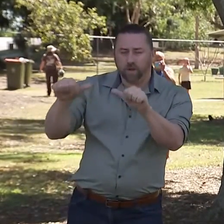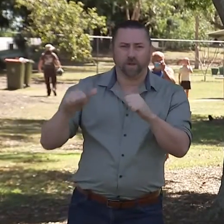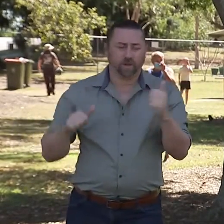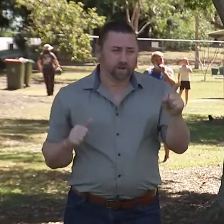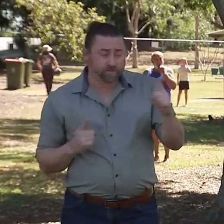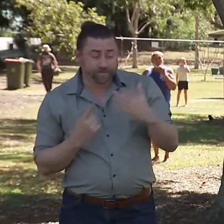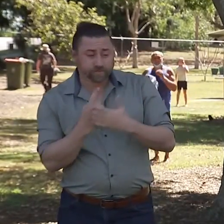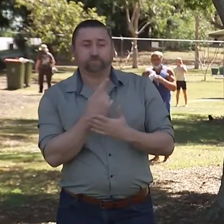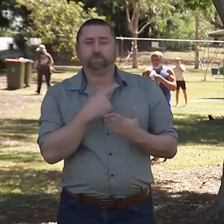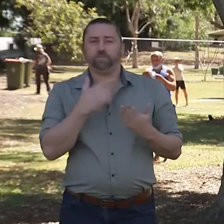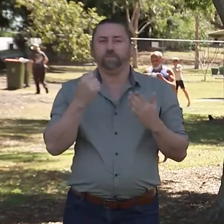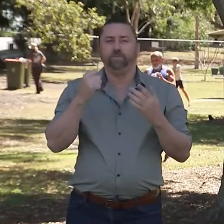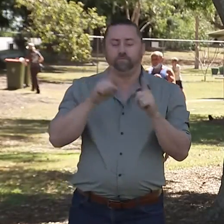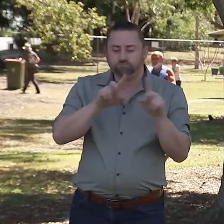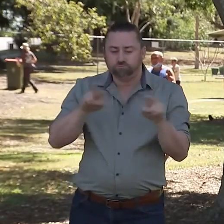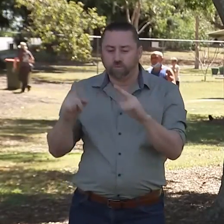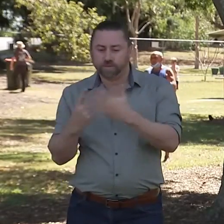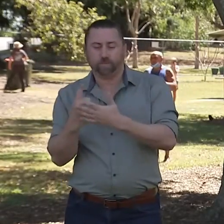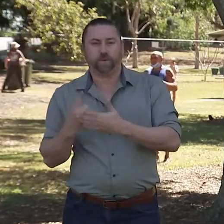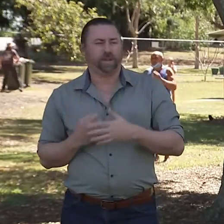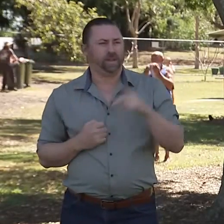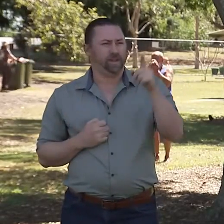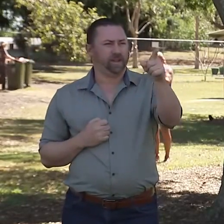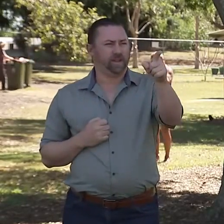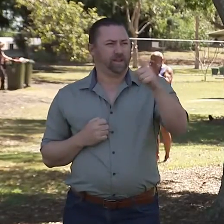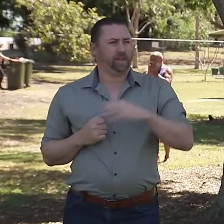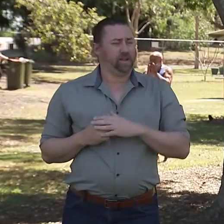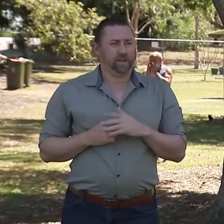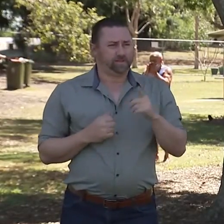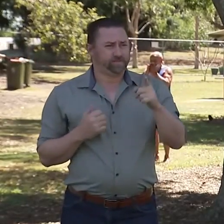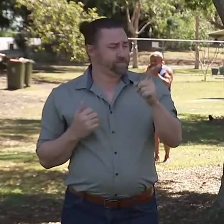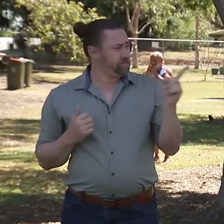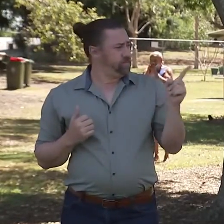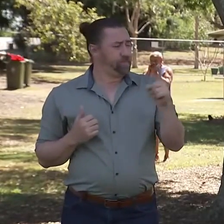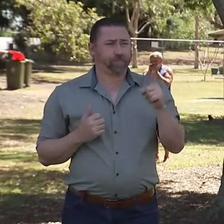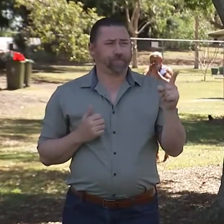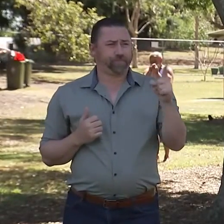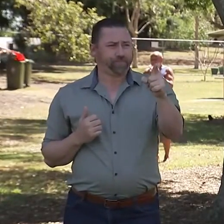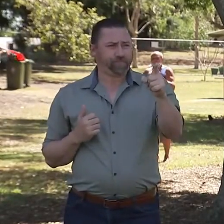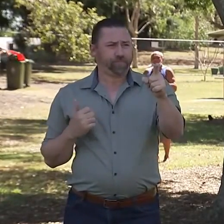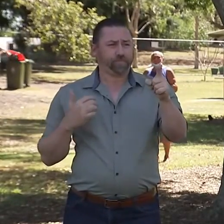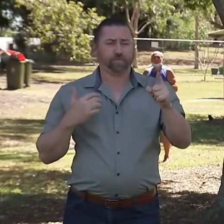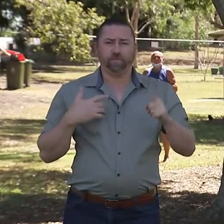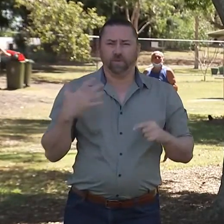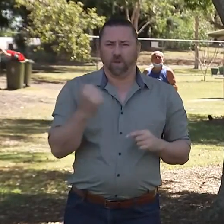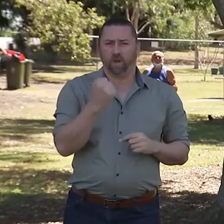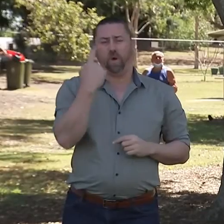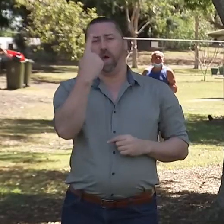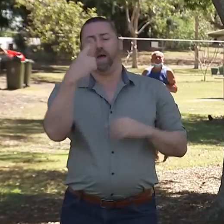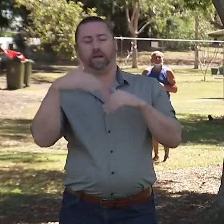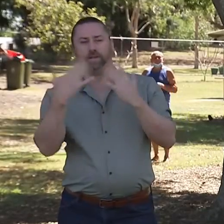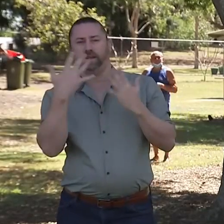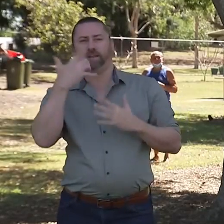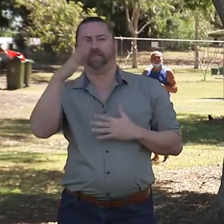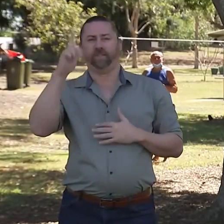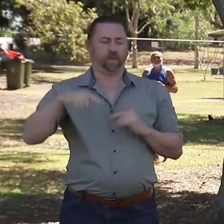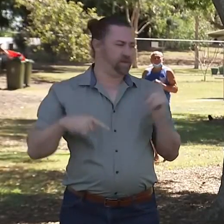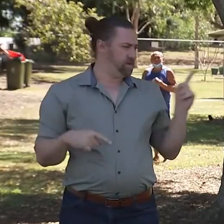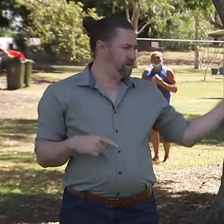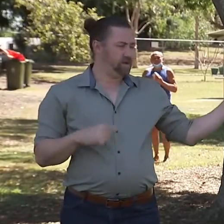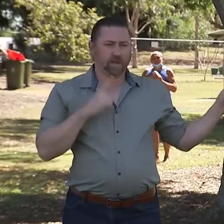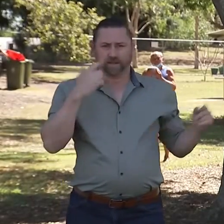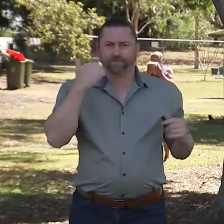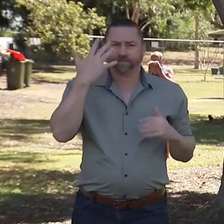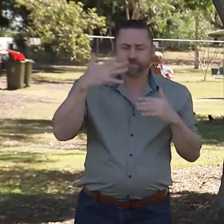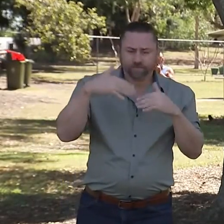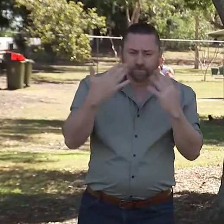Look, we're looking at the results of that. Yes. We're getting anywhere near 50,000 vaccinations a day. I keep hearing Ned Young saying that every